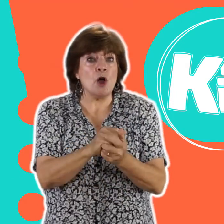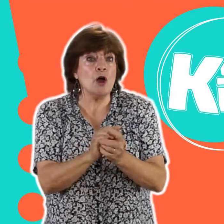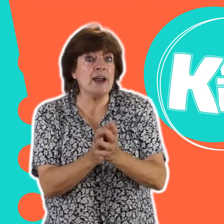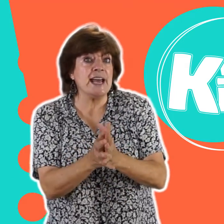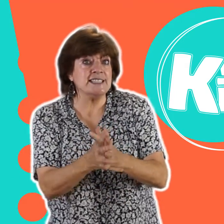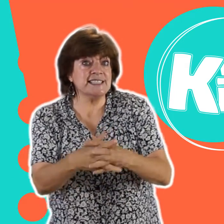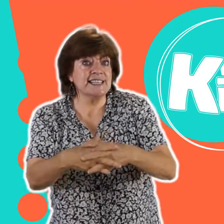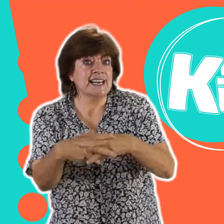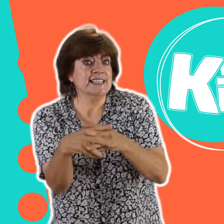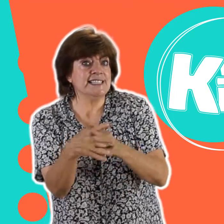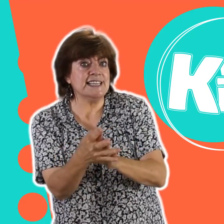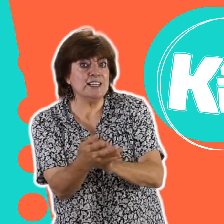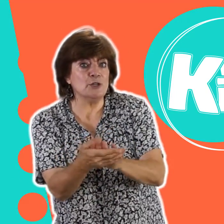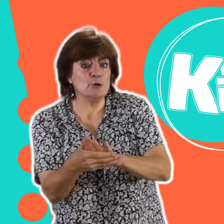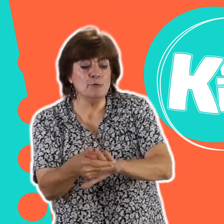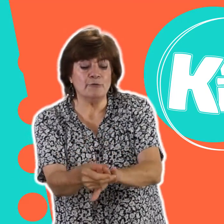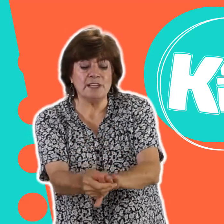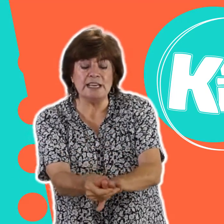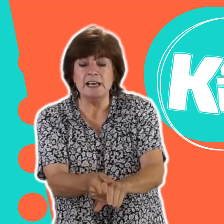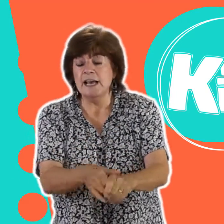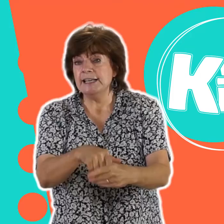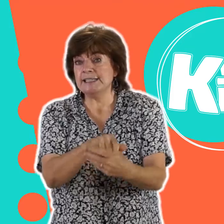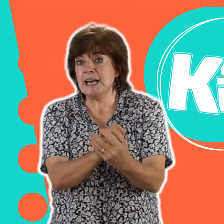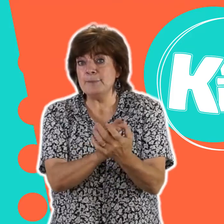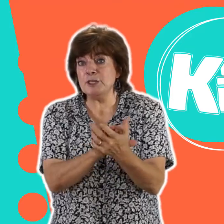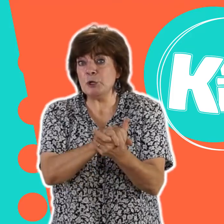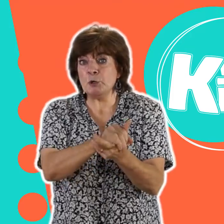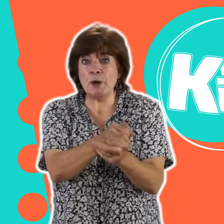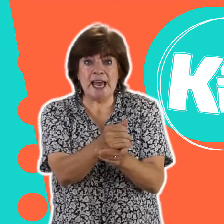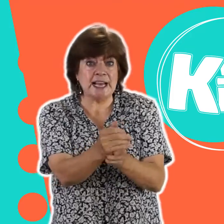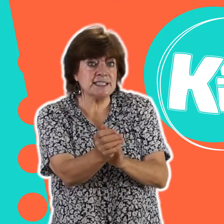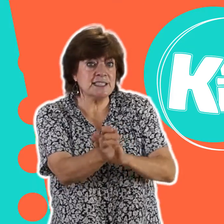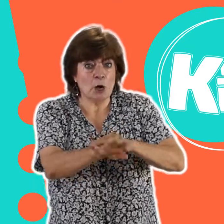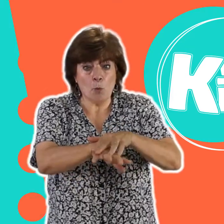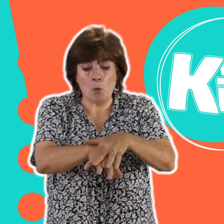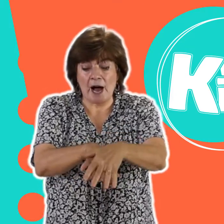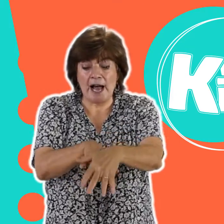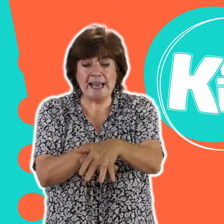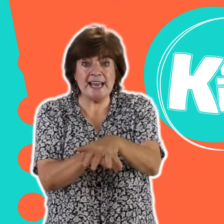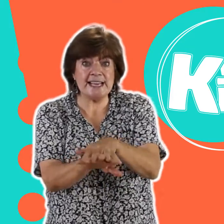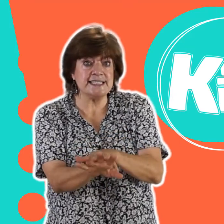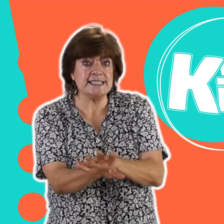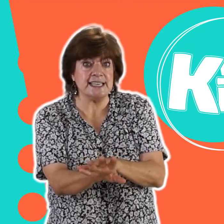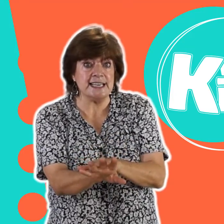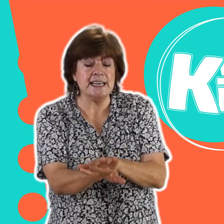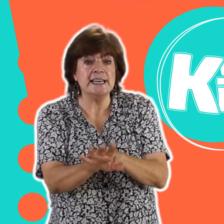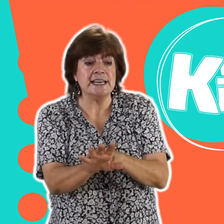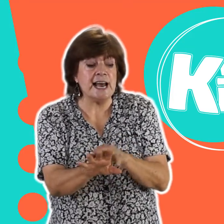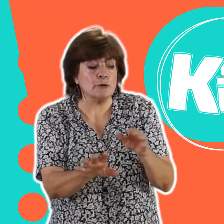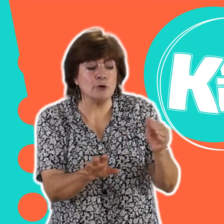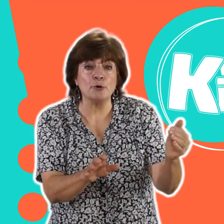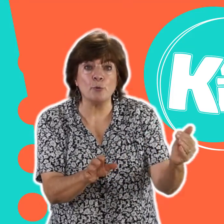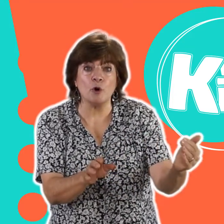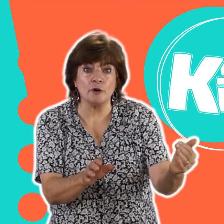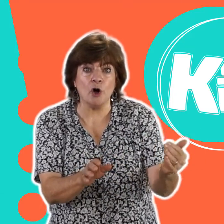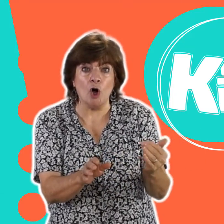R, S, T, U, V, W, X, Y, and Z. Now turn the water